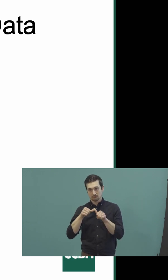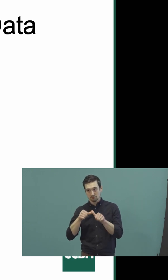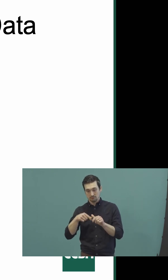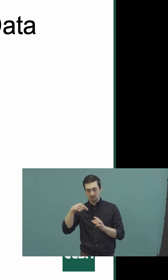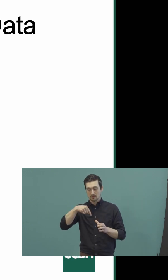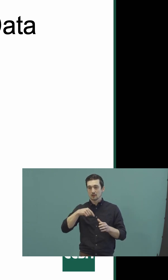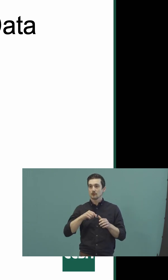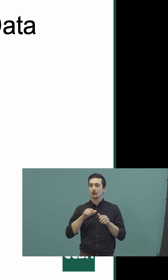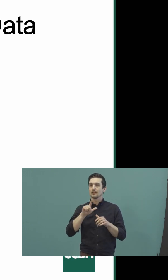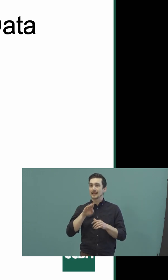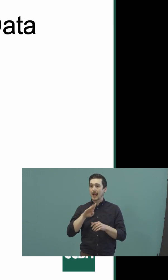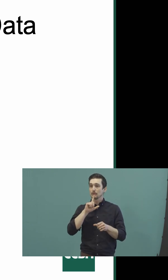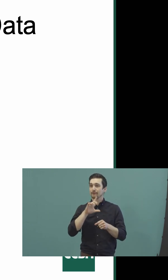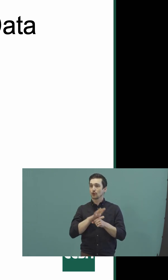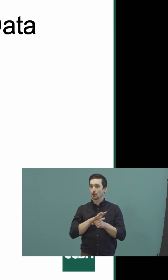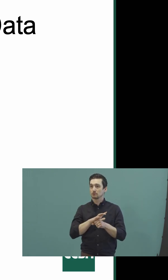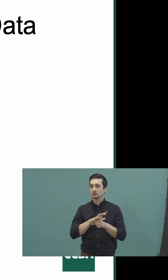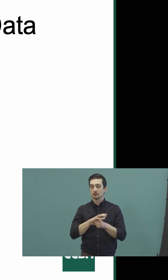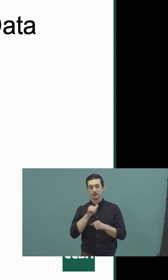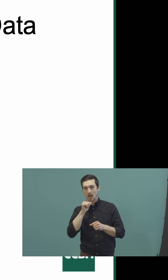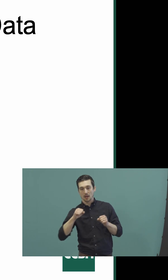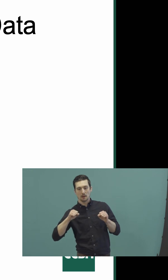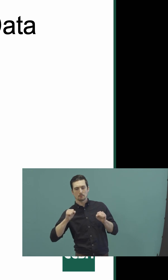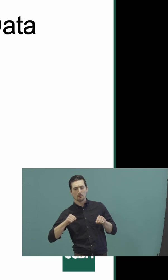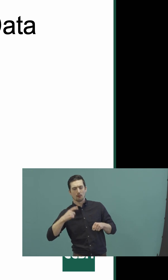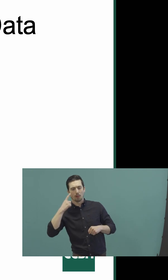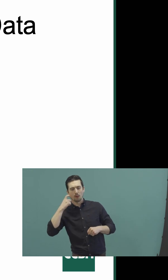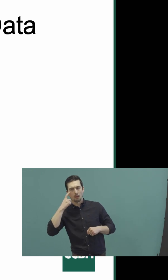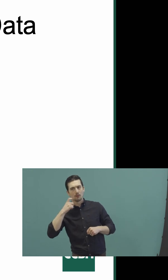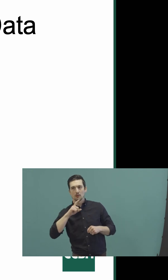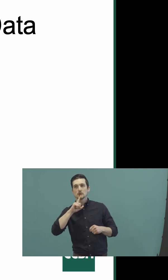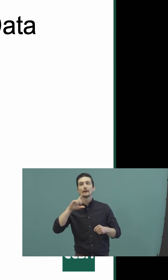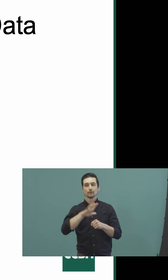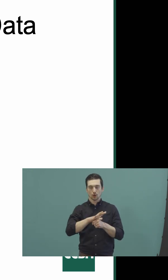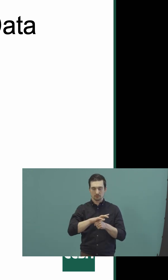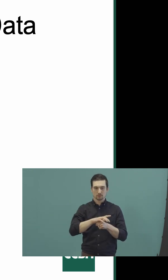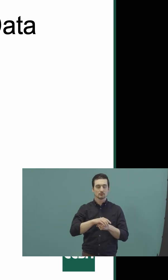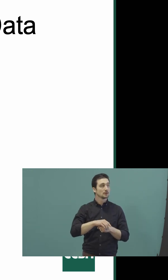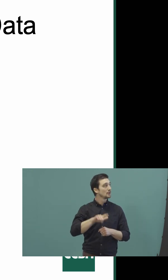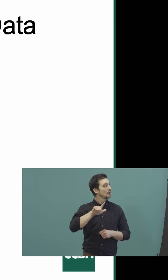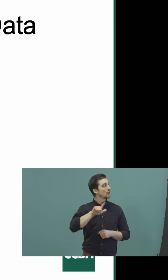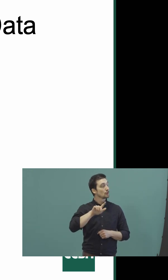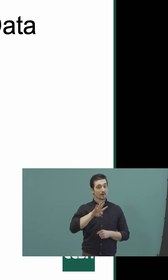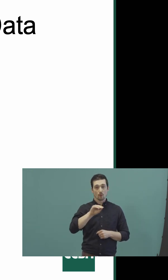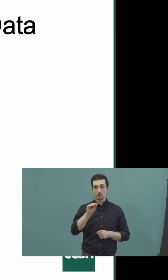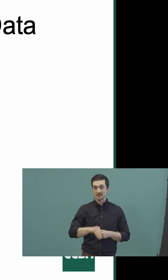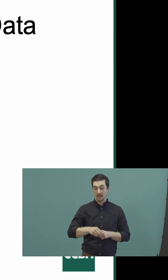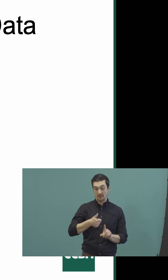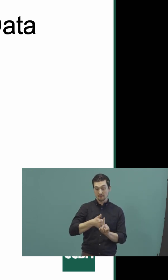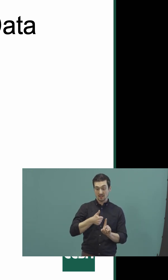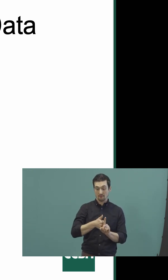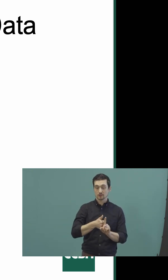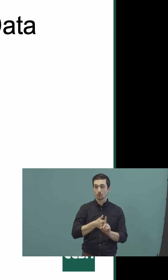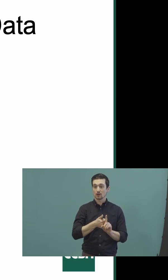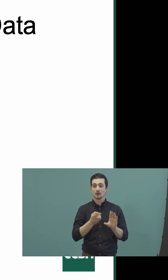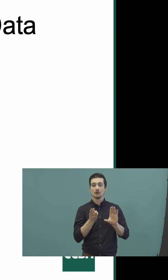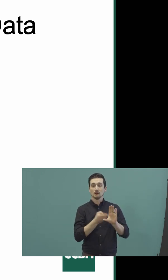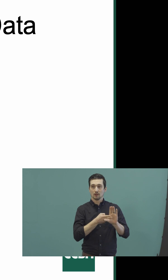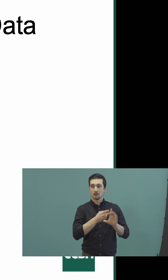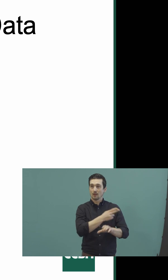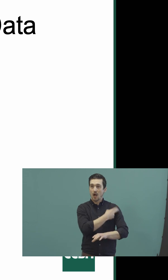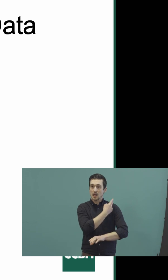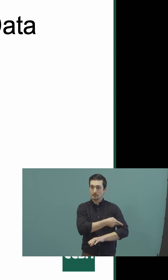cases, not probable cases. We had 24% of the individuals were hospitalized,